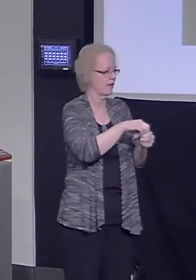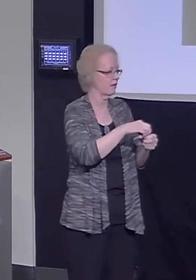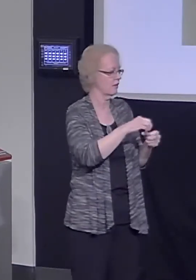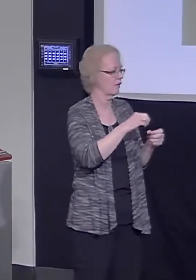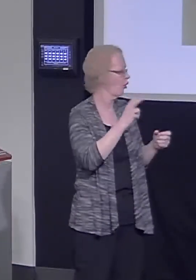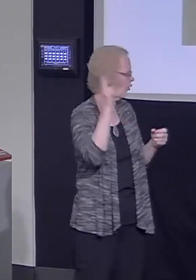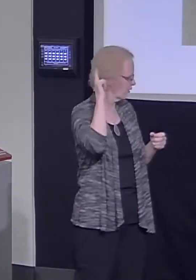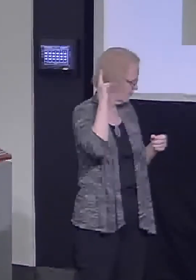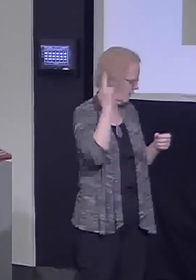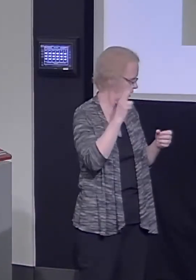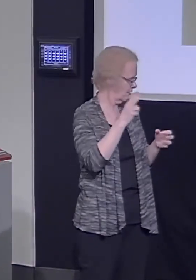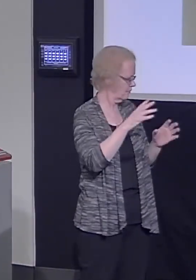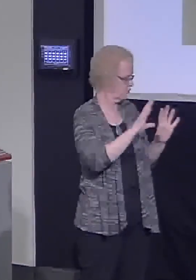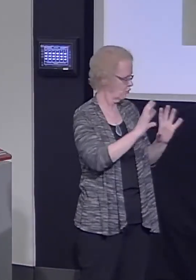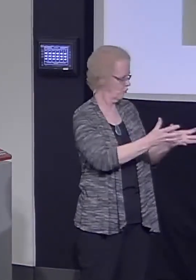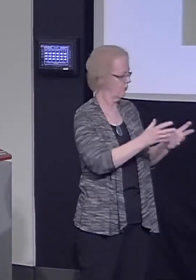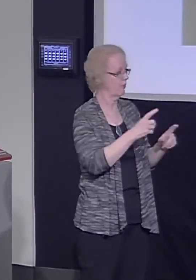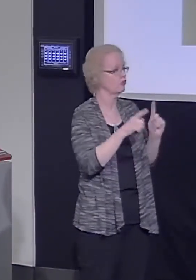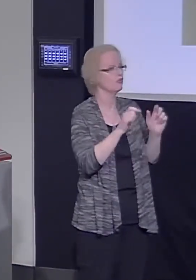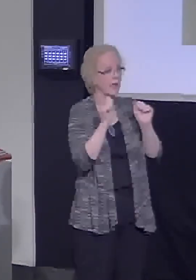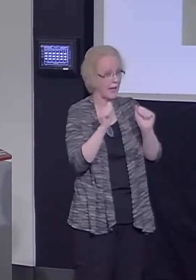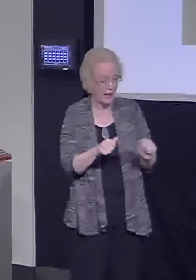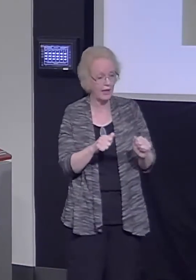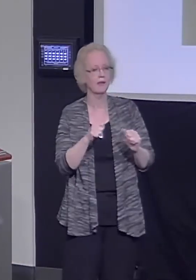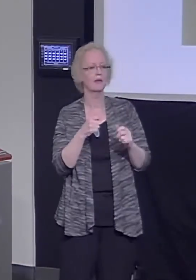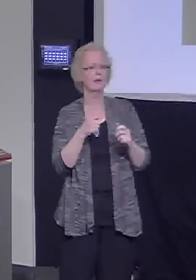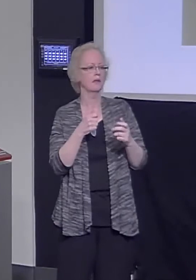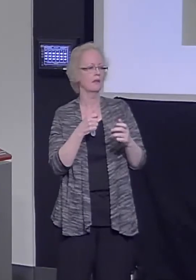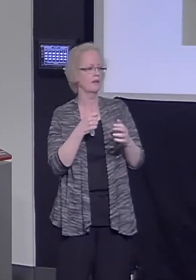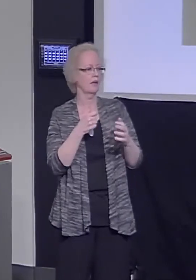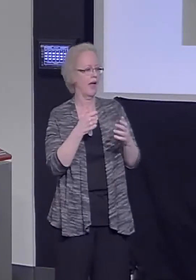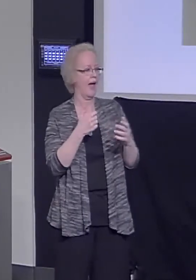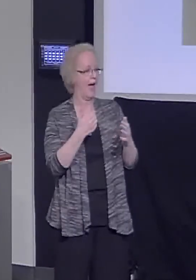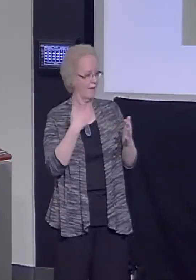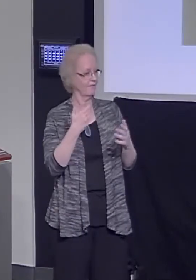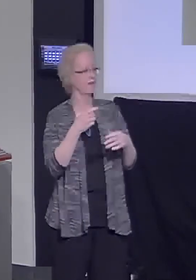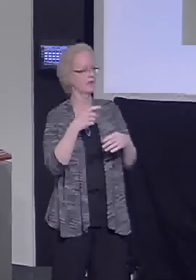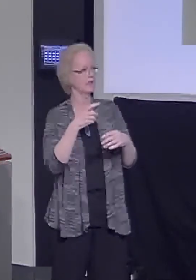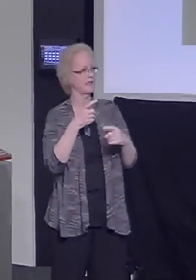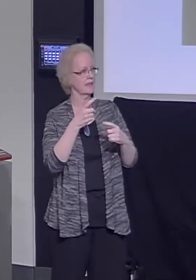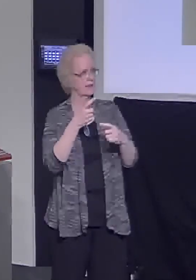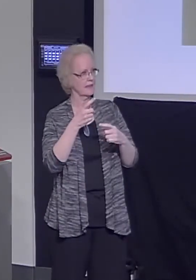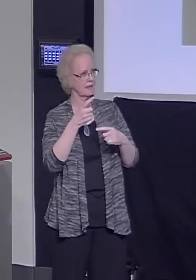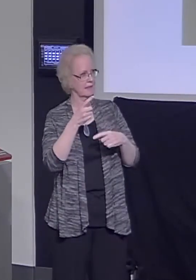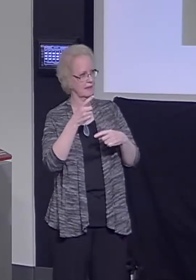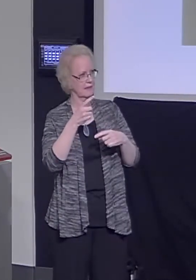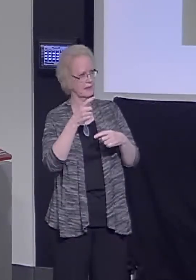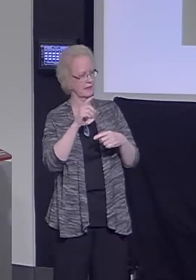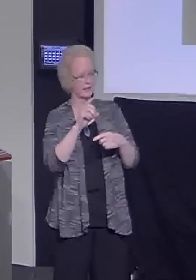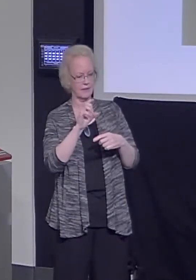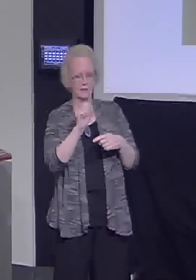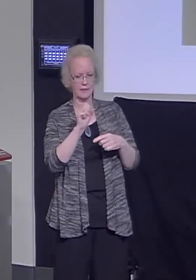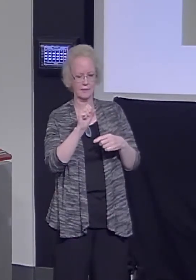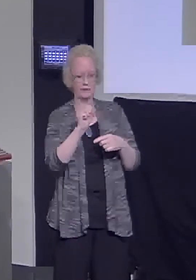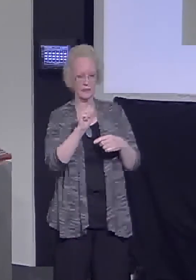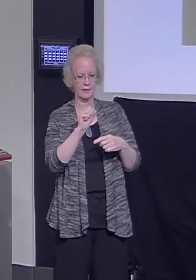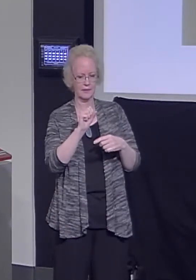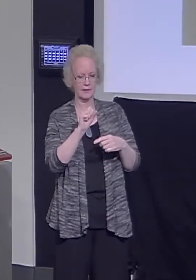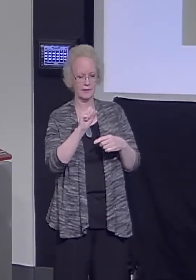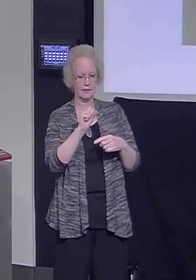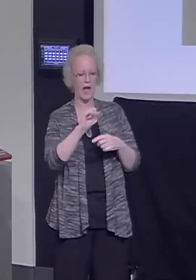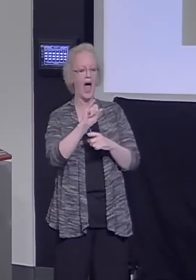domain. You can construct stimuli that are so-called sine wave speech, where you play